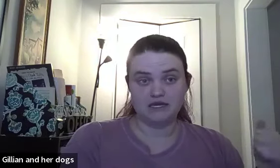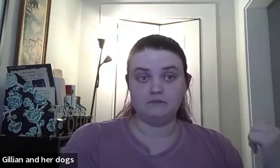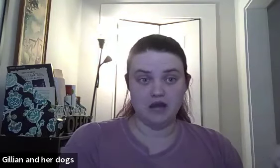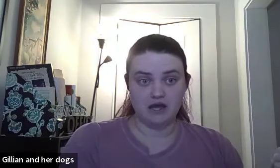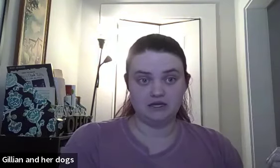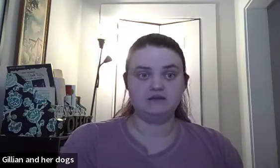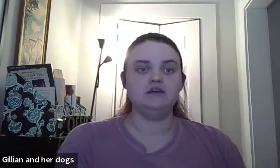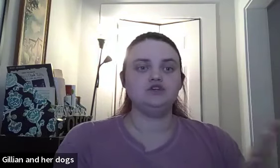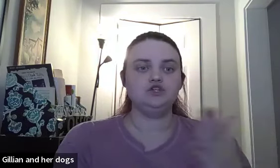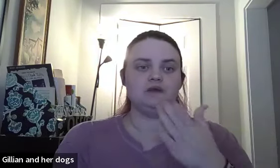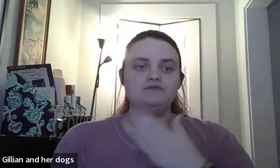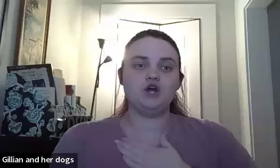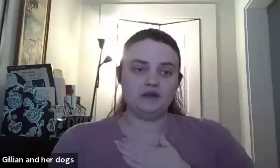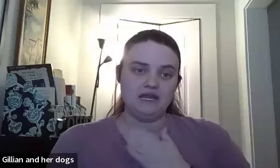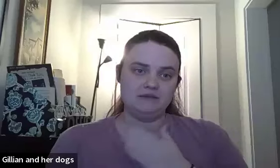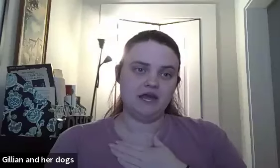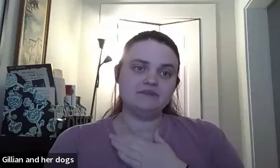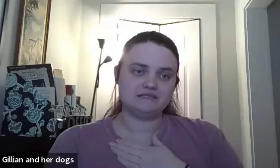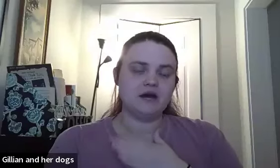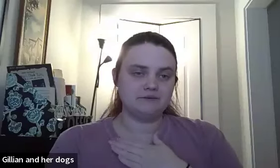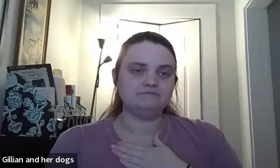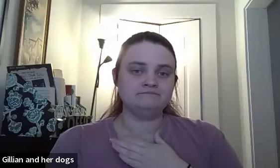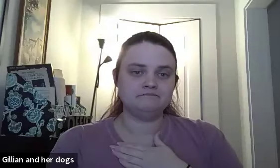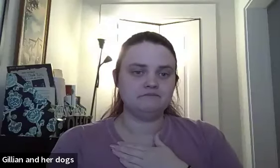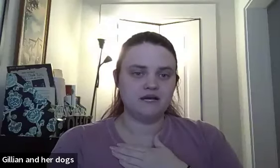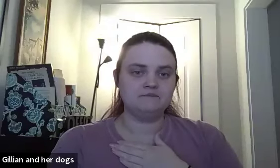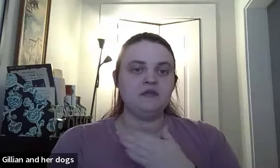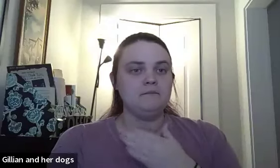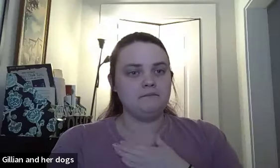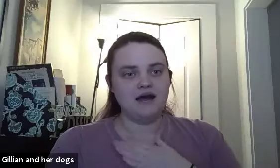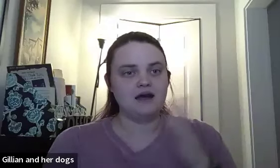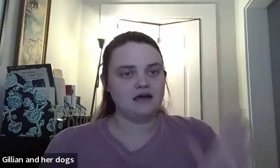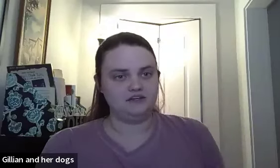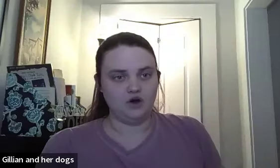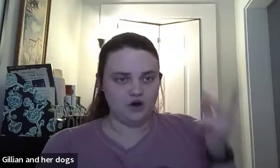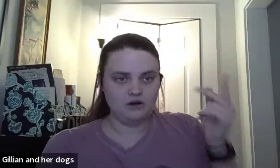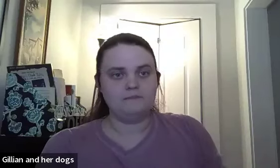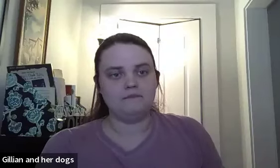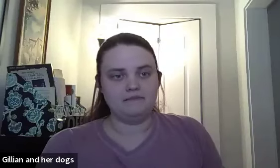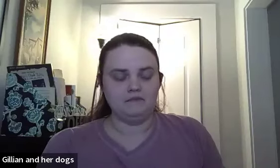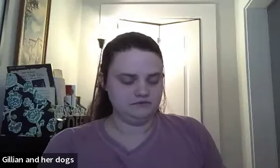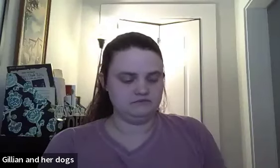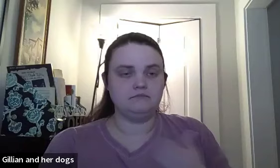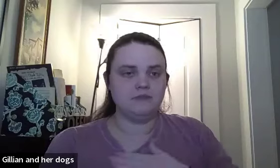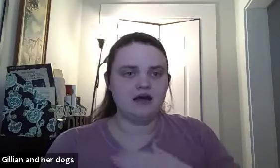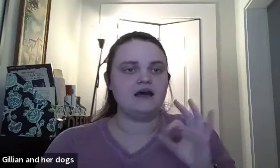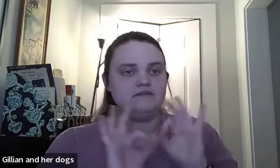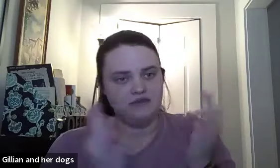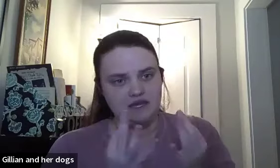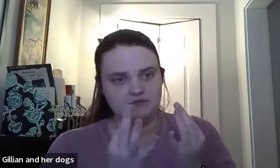mine or my, you would have an open hand and pat this mine, my dog, oops, my